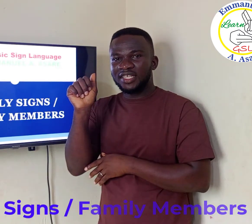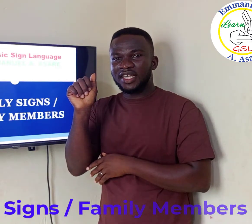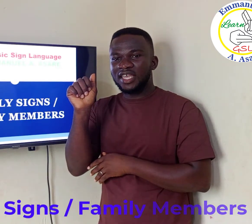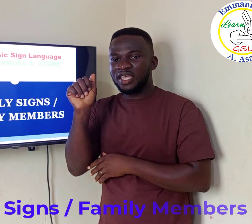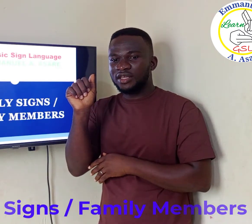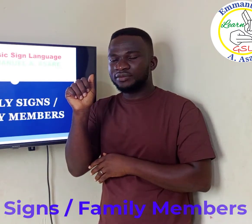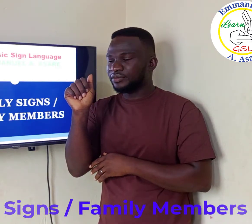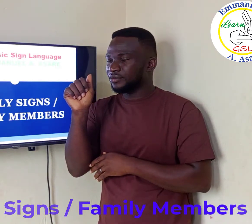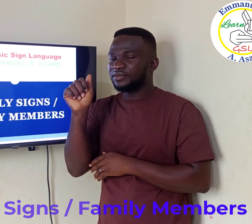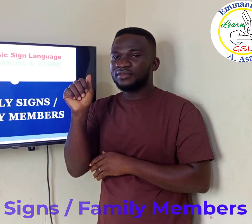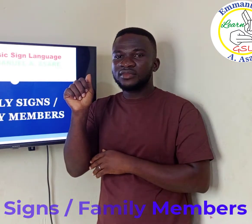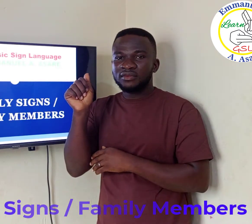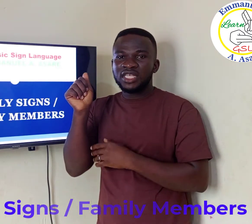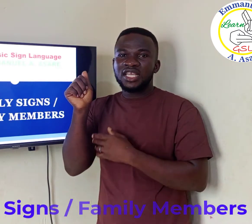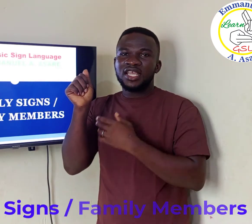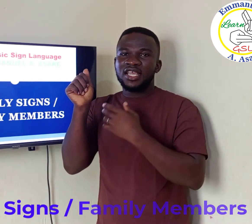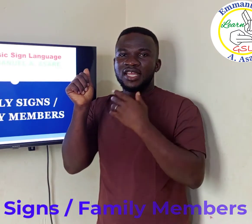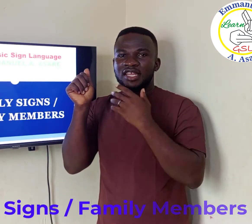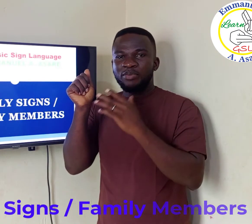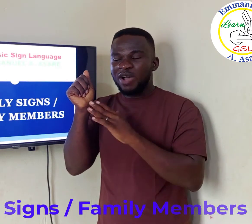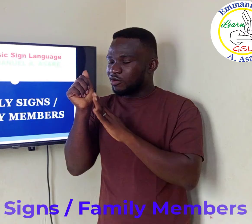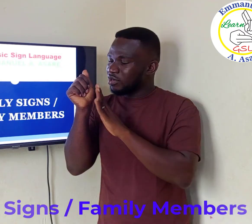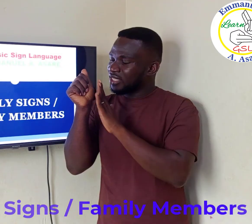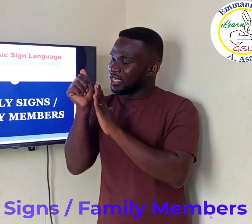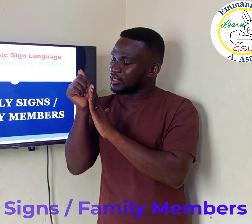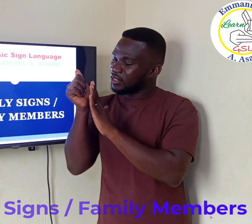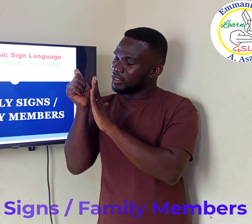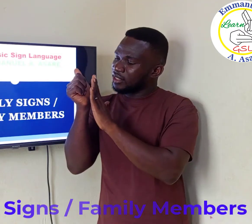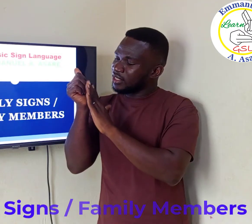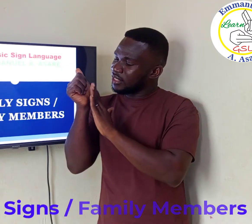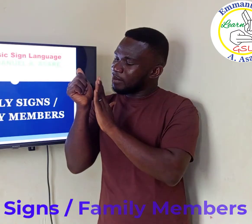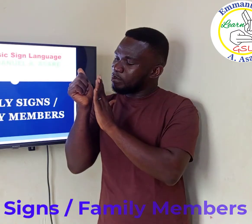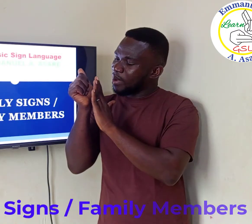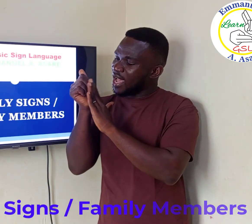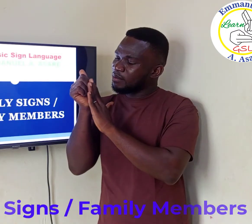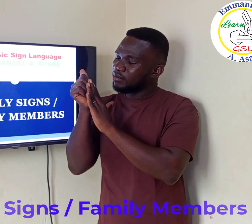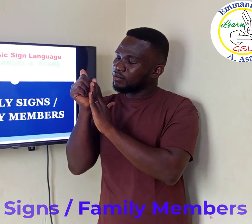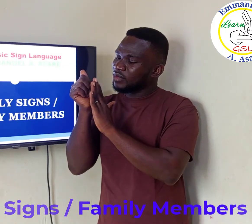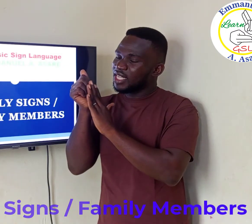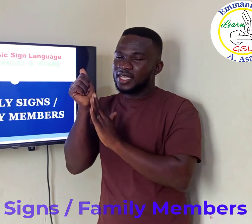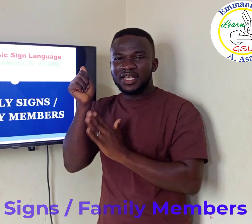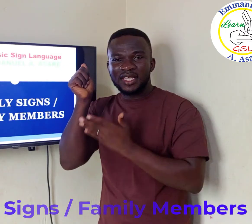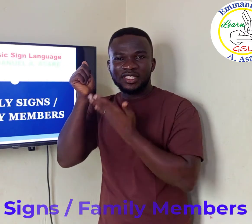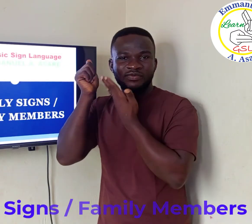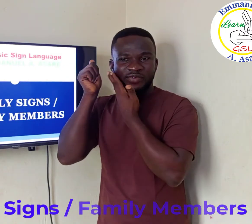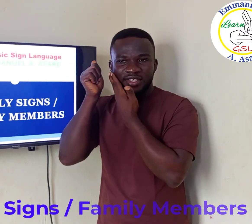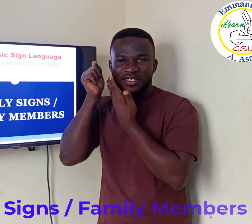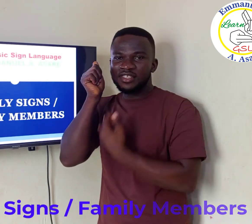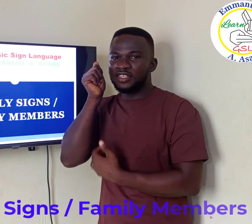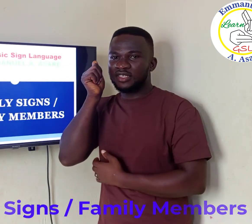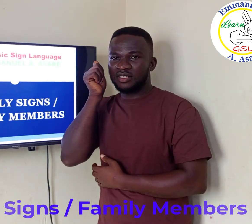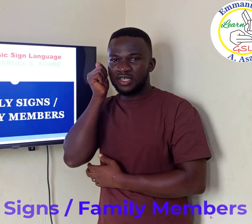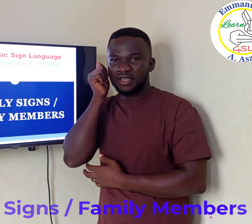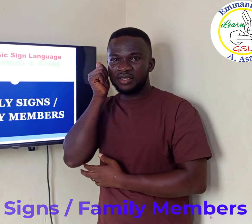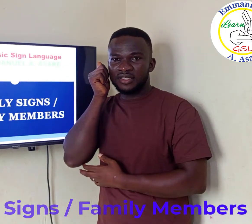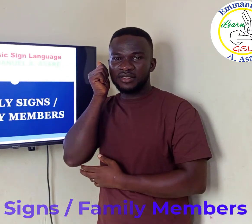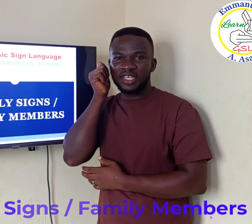letter A, the palm orientation, the palm is facing the cheek, the